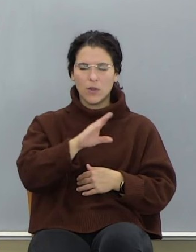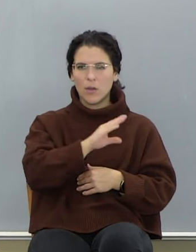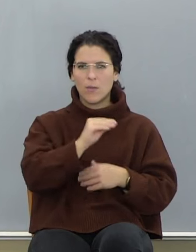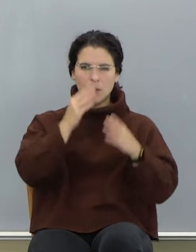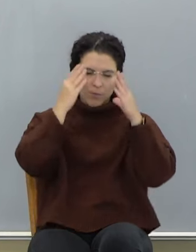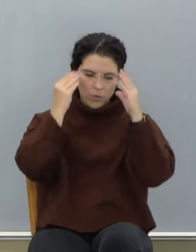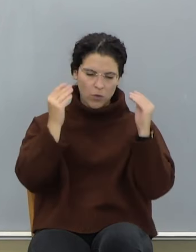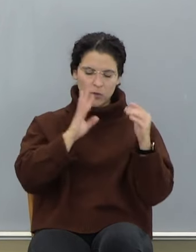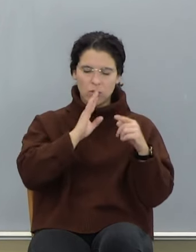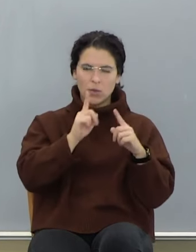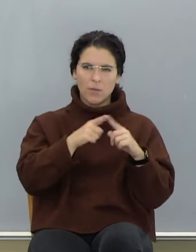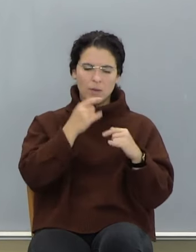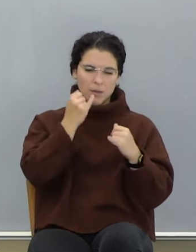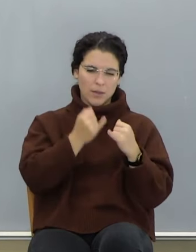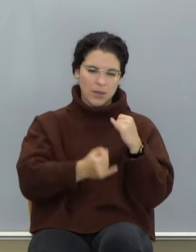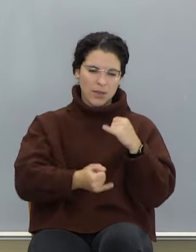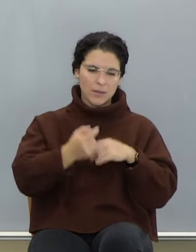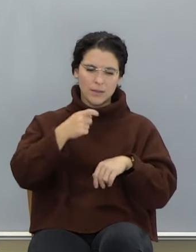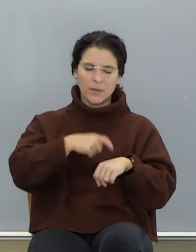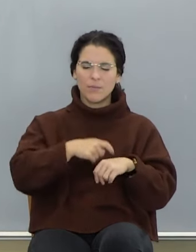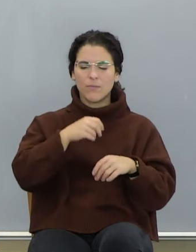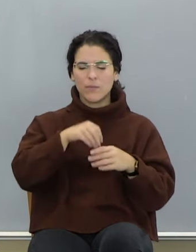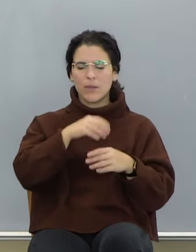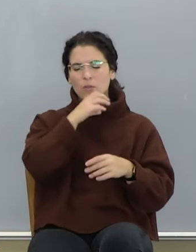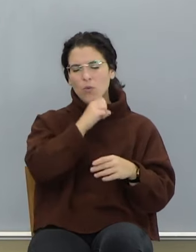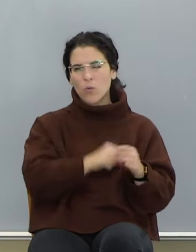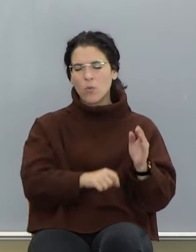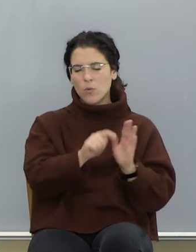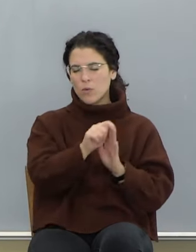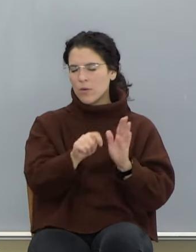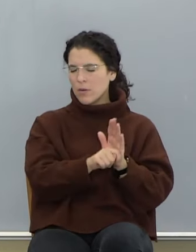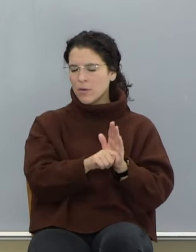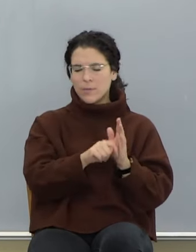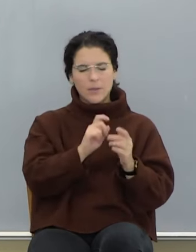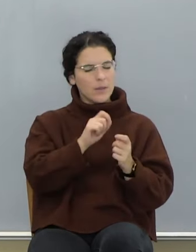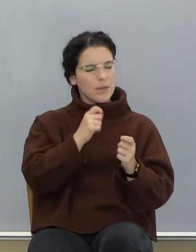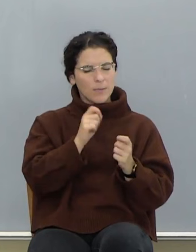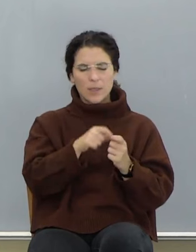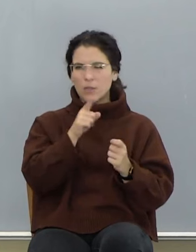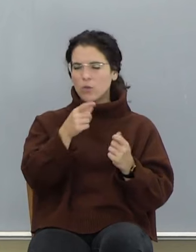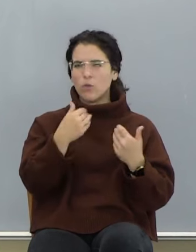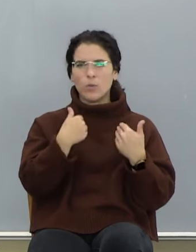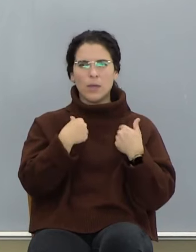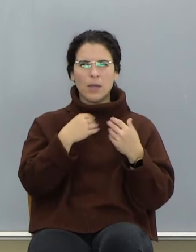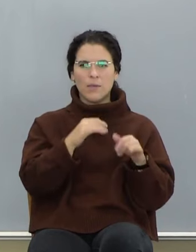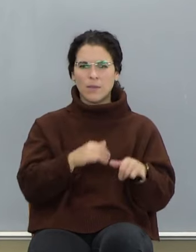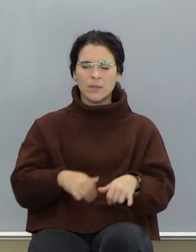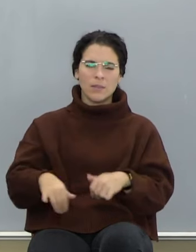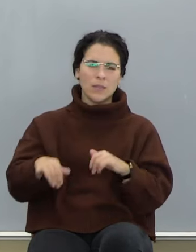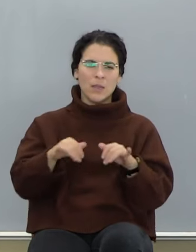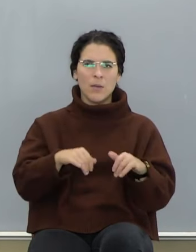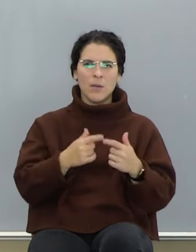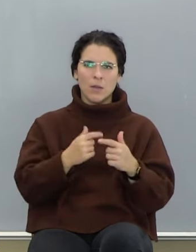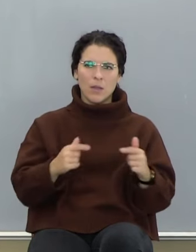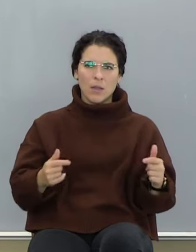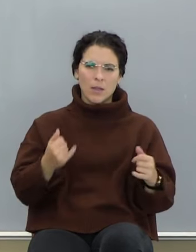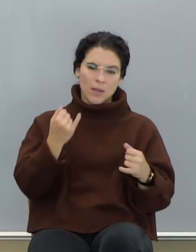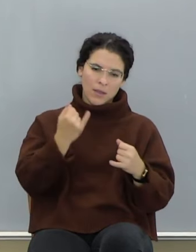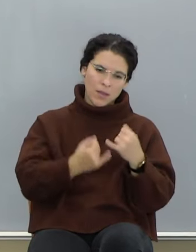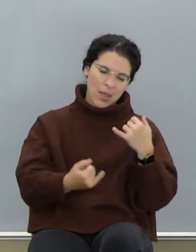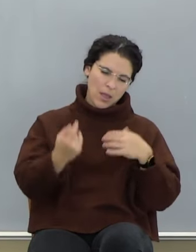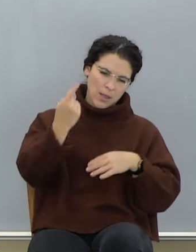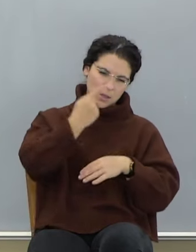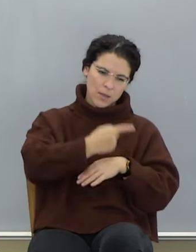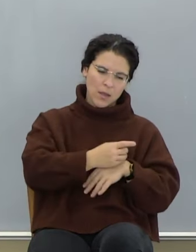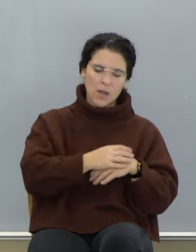the latter times. And in the Old Testament especially, you do have similar language, whether it's last days,